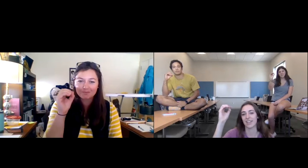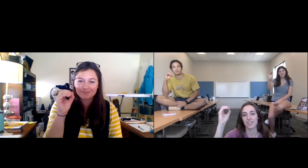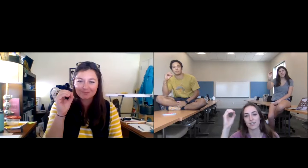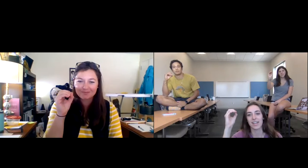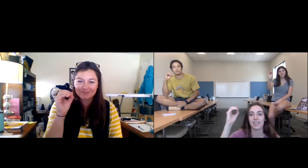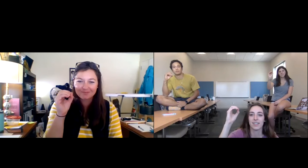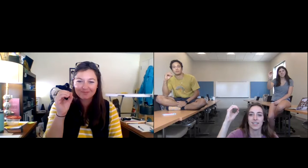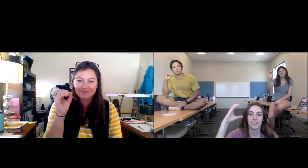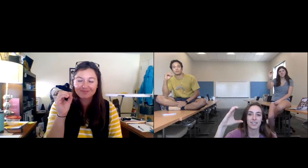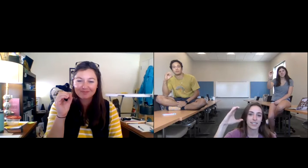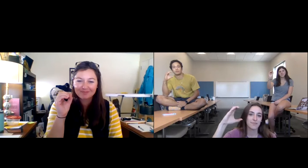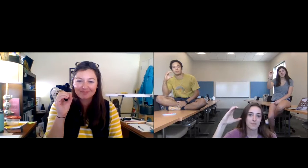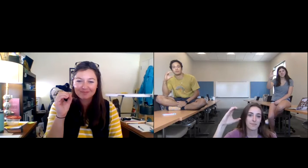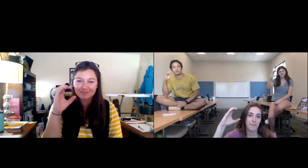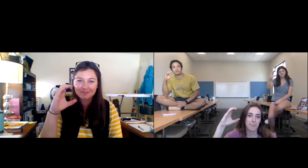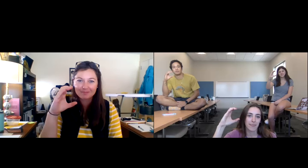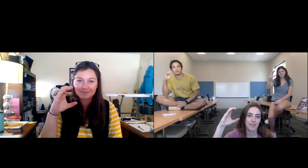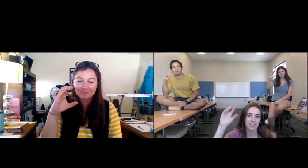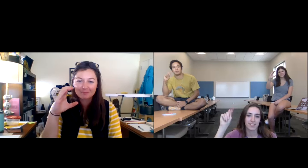hand because you're righty. C, T.